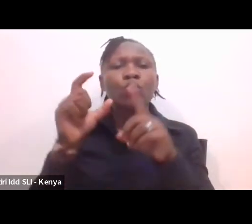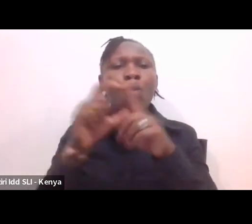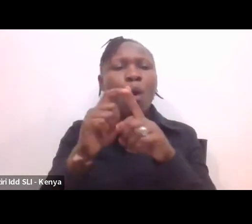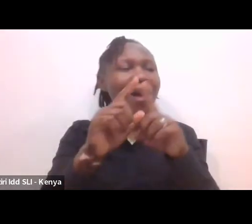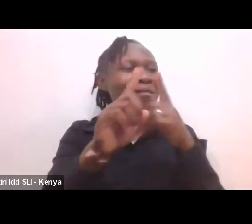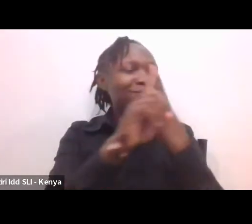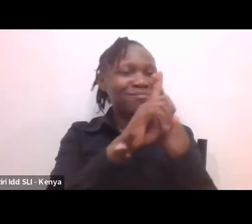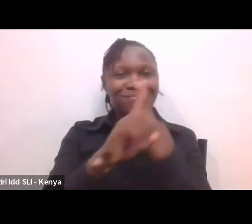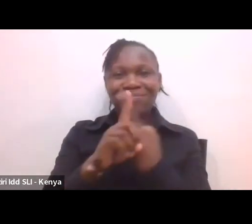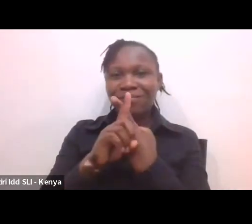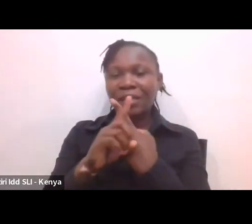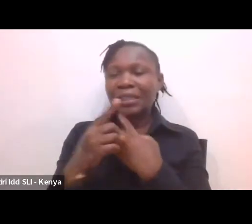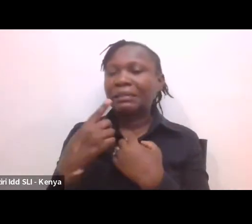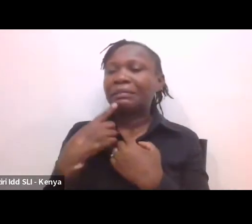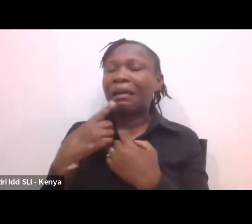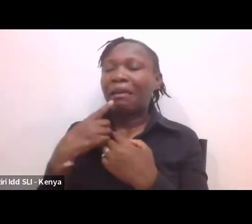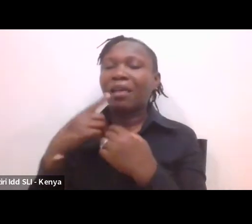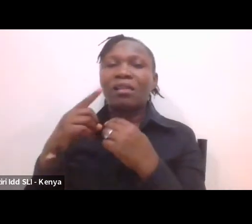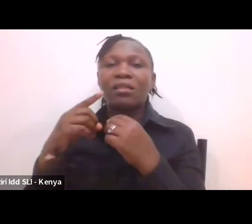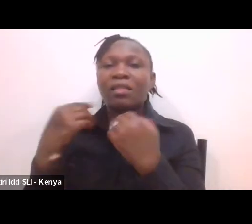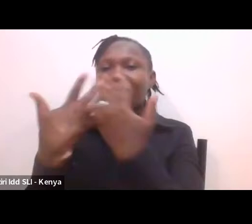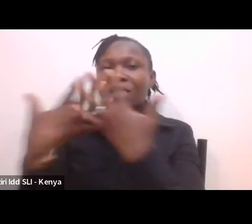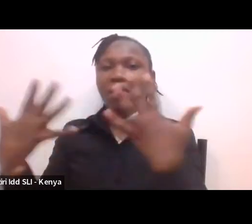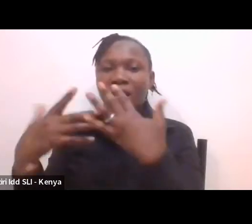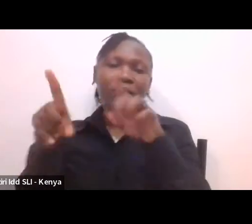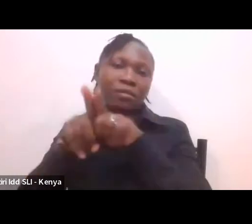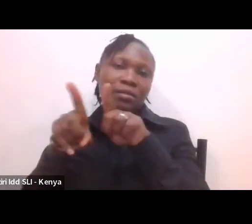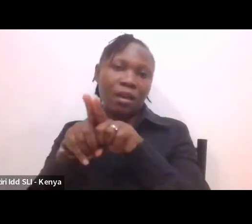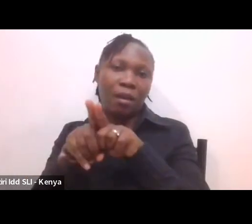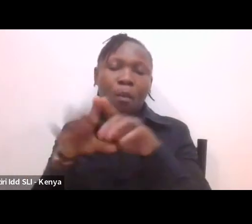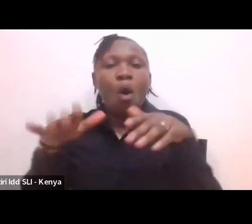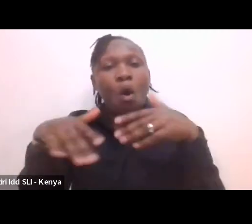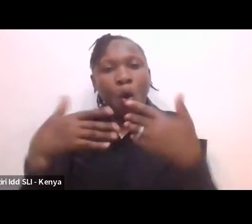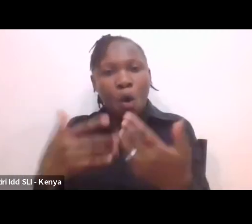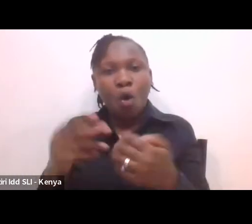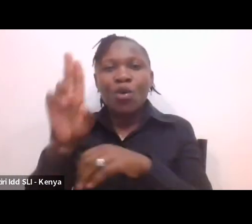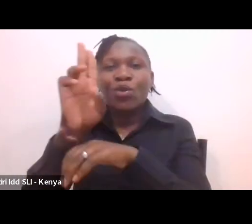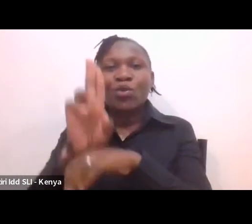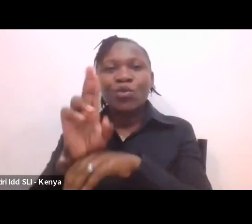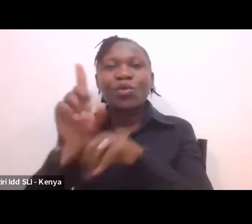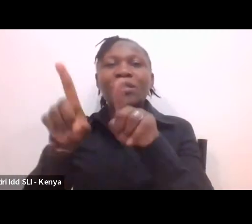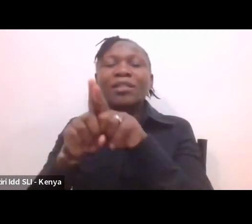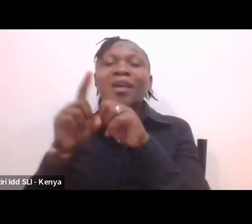same thing, and using the same word, we can mean different things by it.